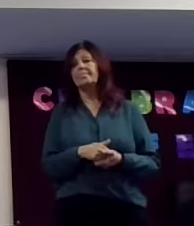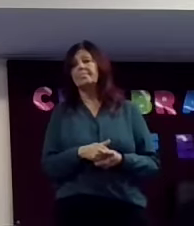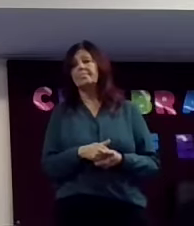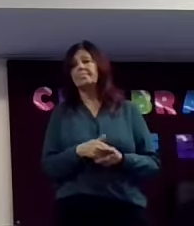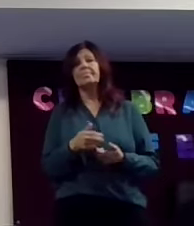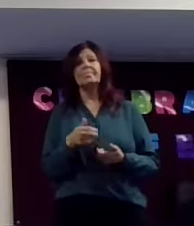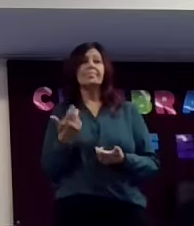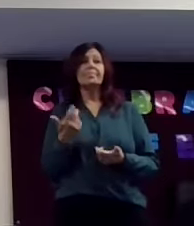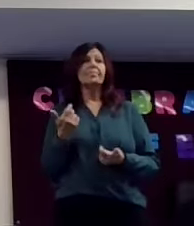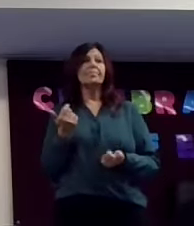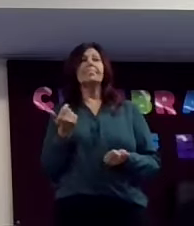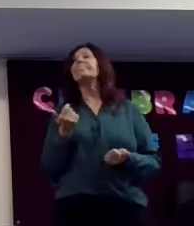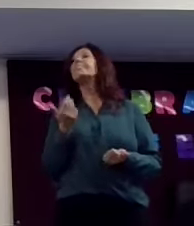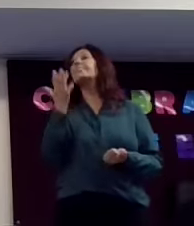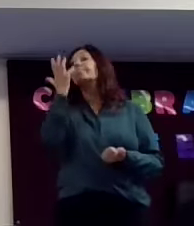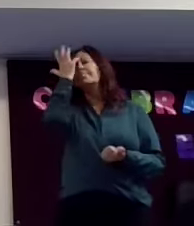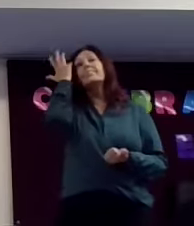Tri-County.